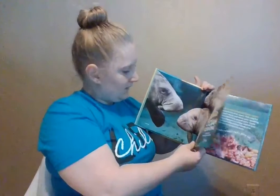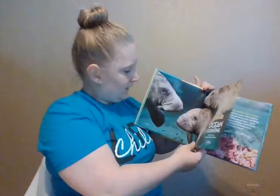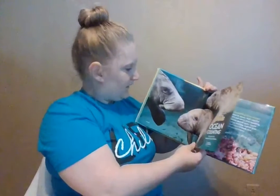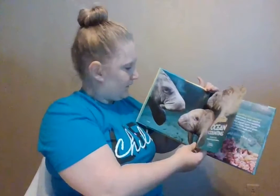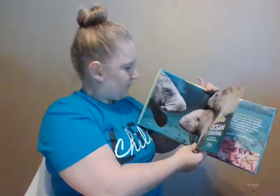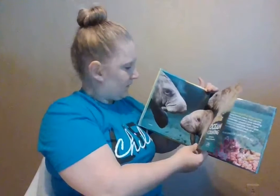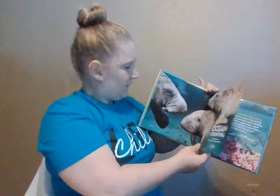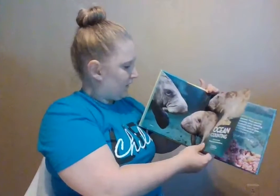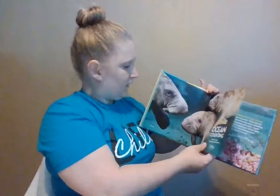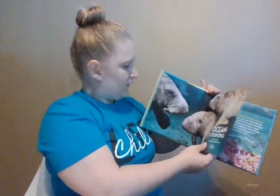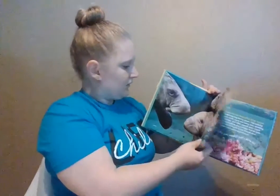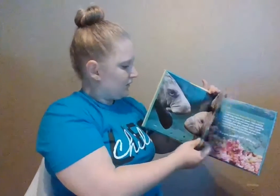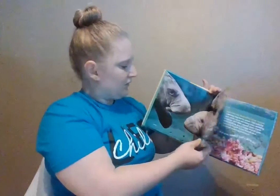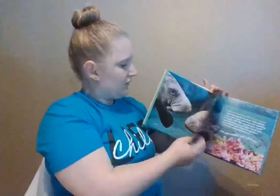manatees, I want to say.